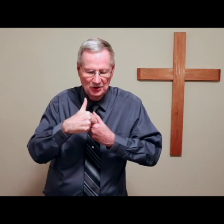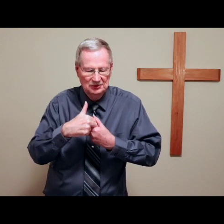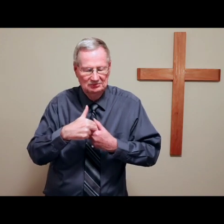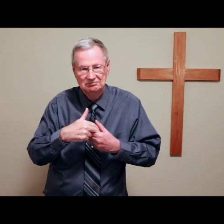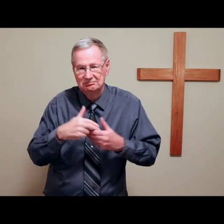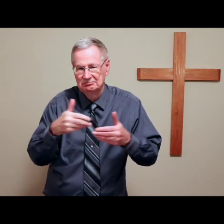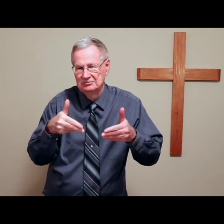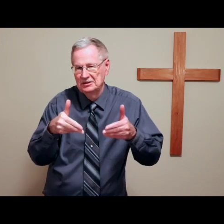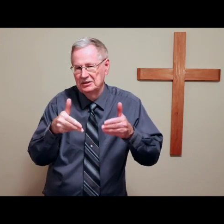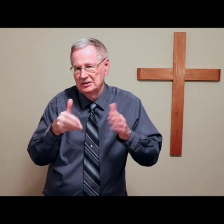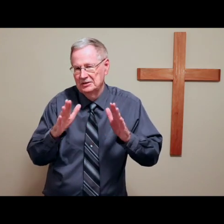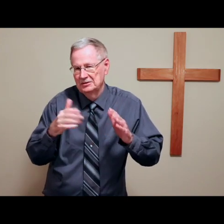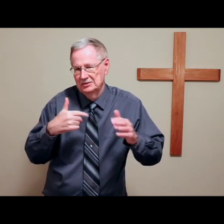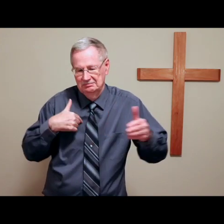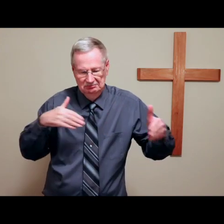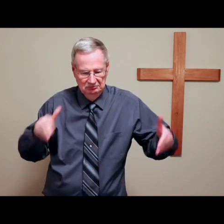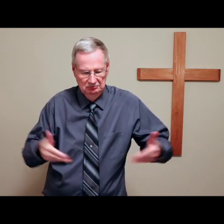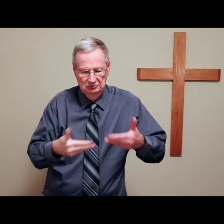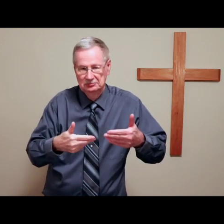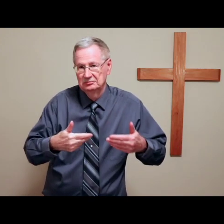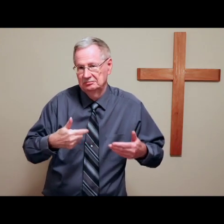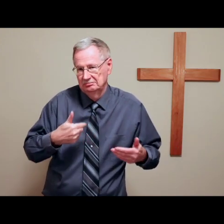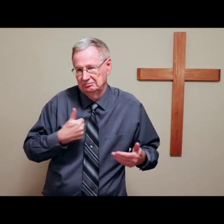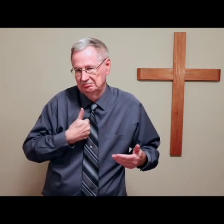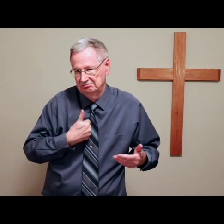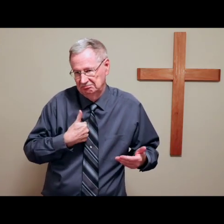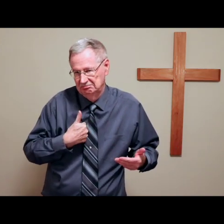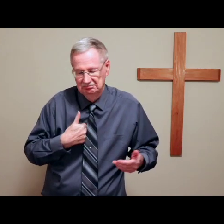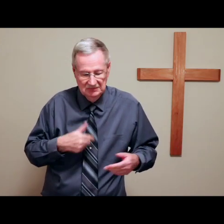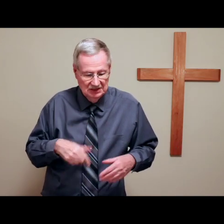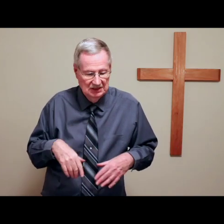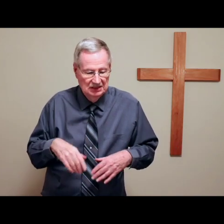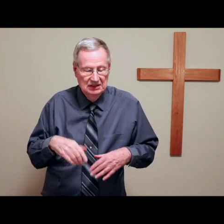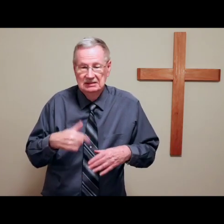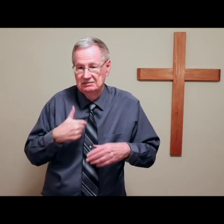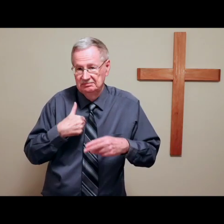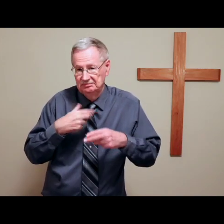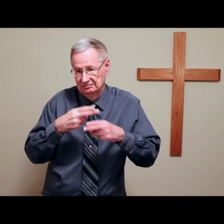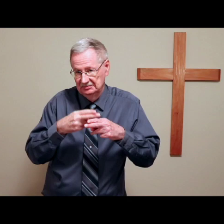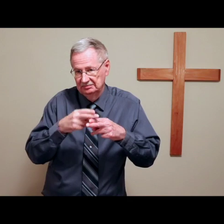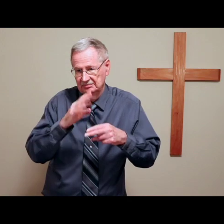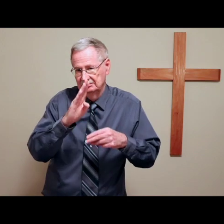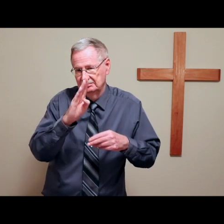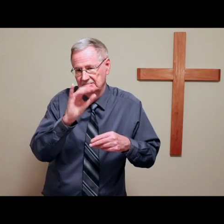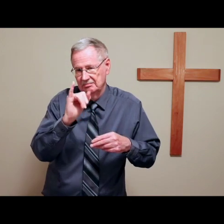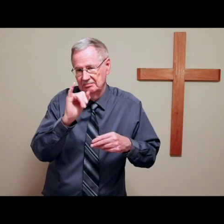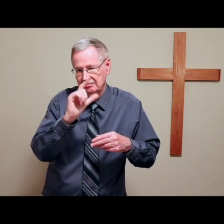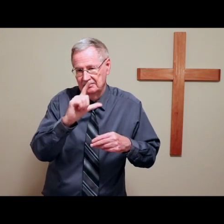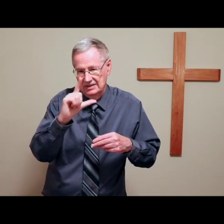Thank you for joining us today. Allow me to introduce myself. My name is